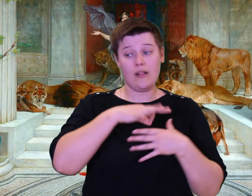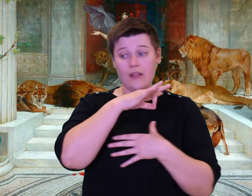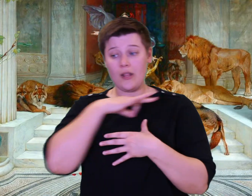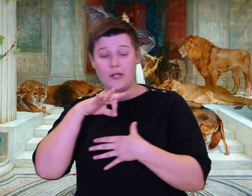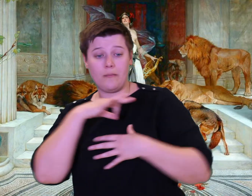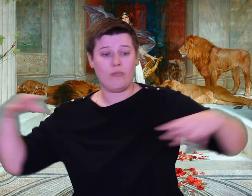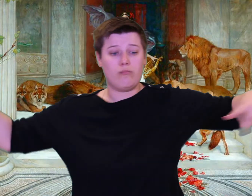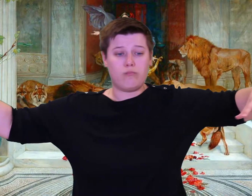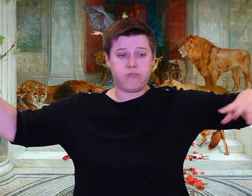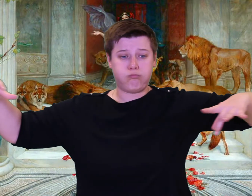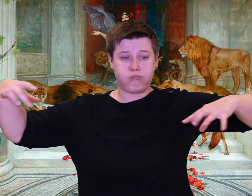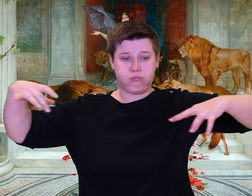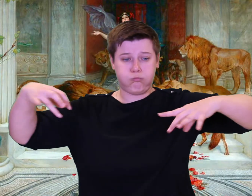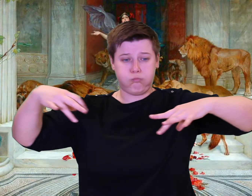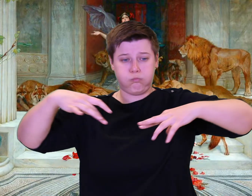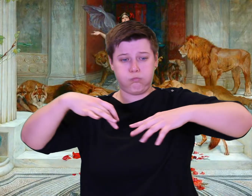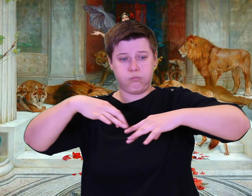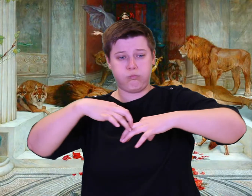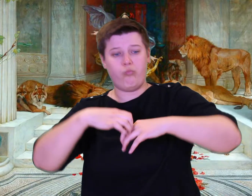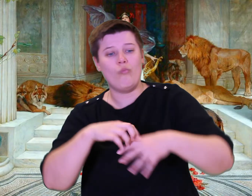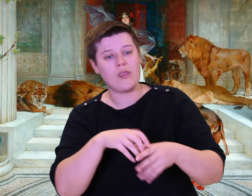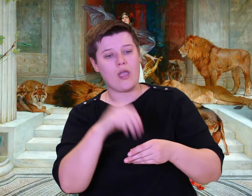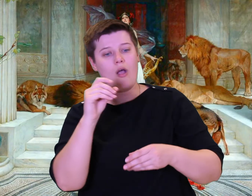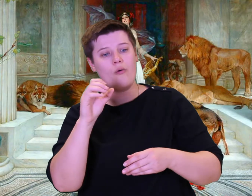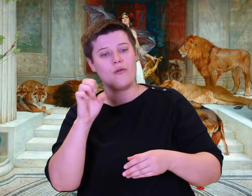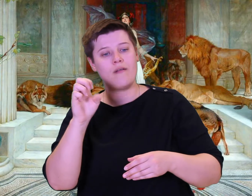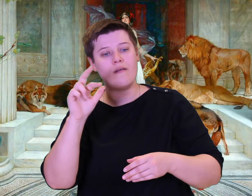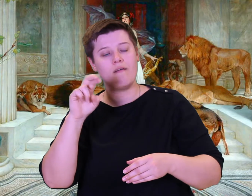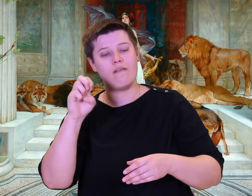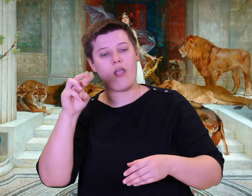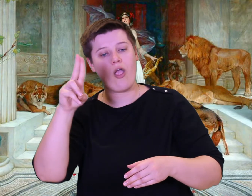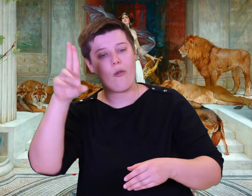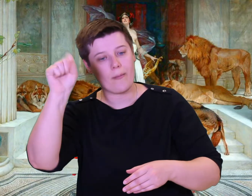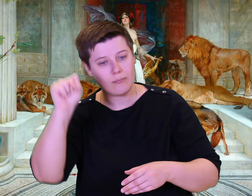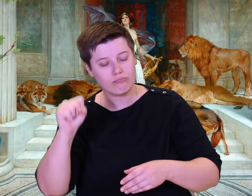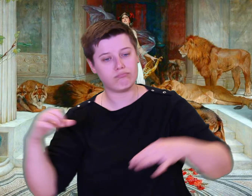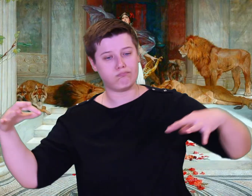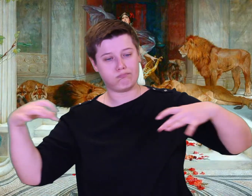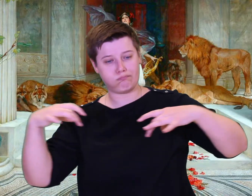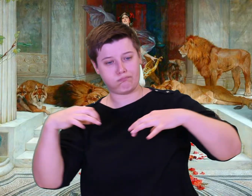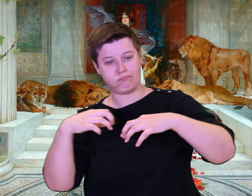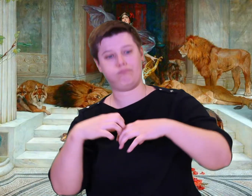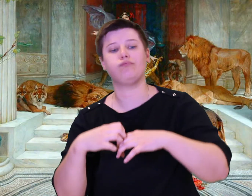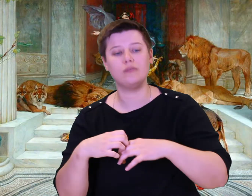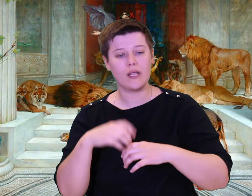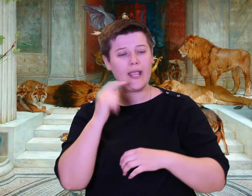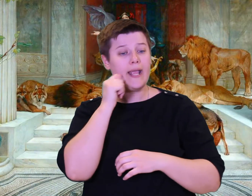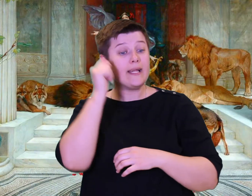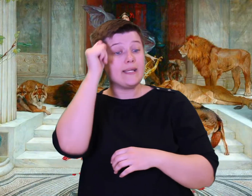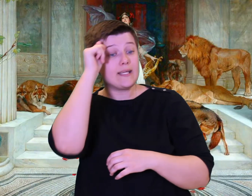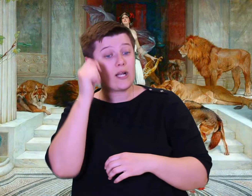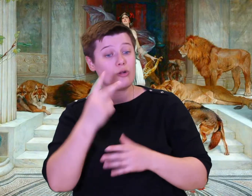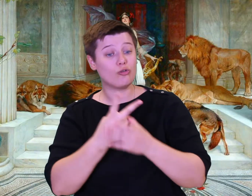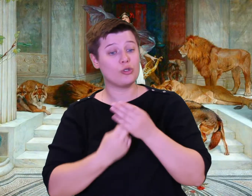So, with these vows, I called upon the dead. I took the sheep and slit their throats above the